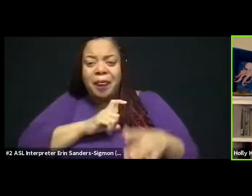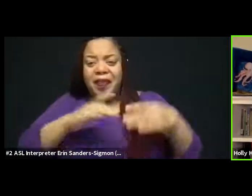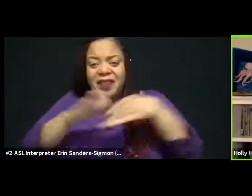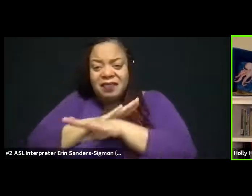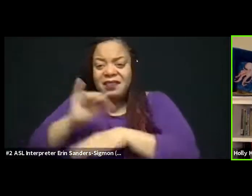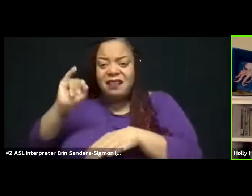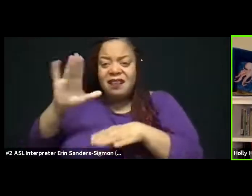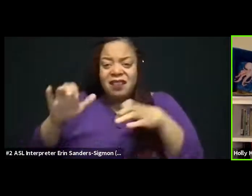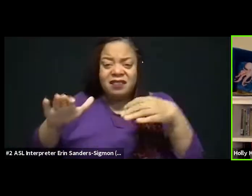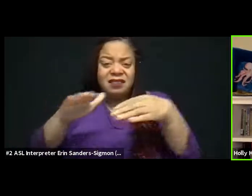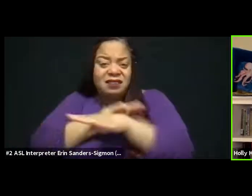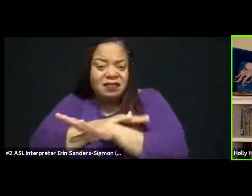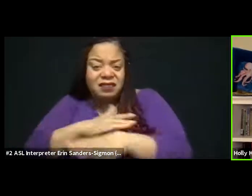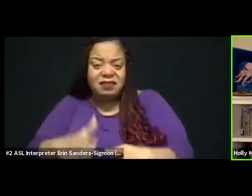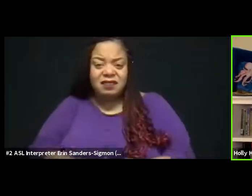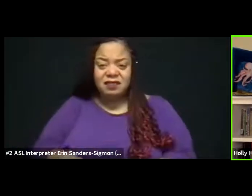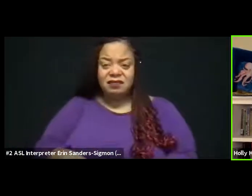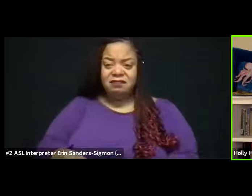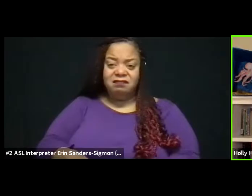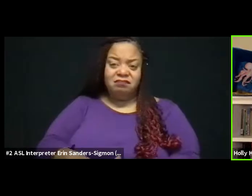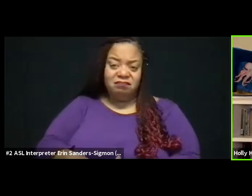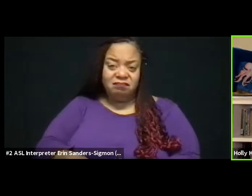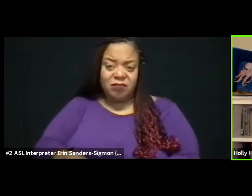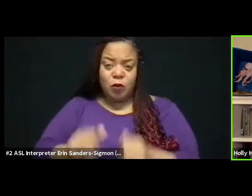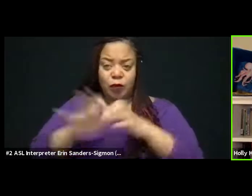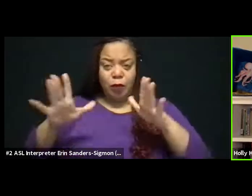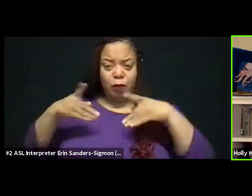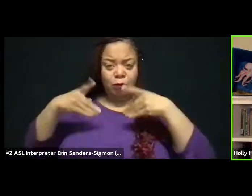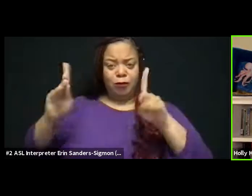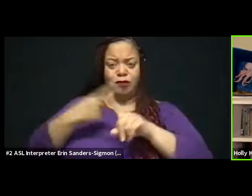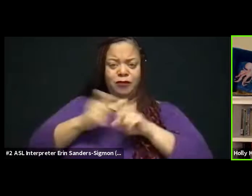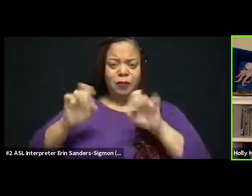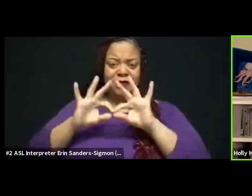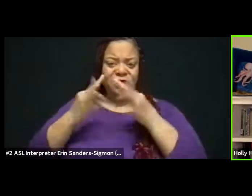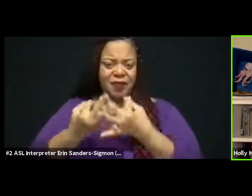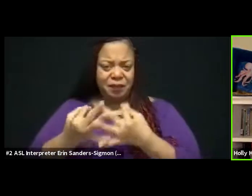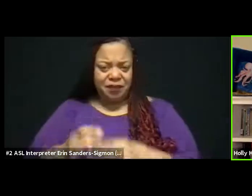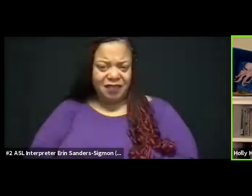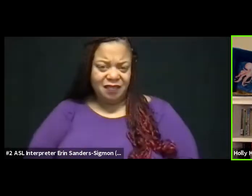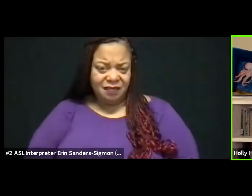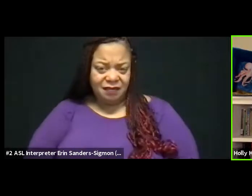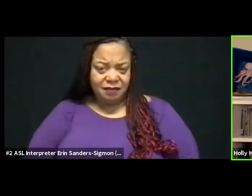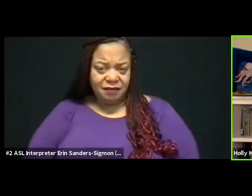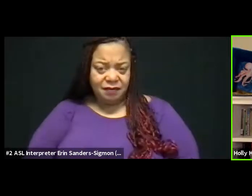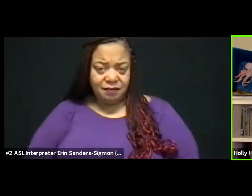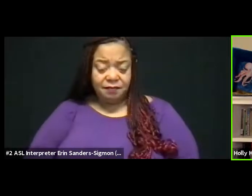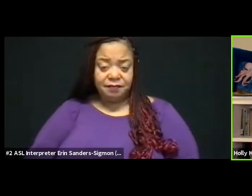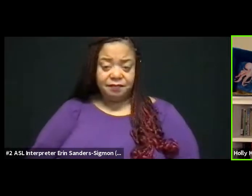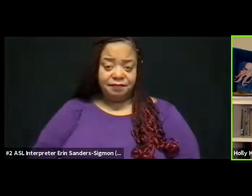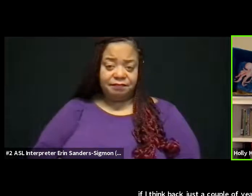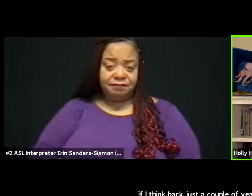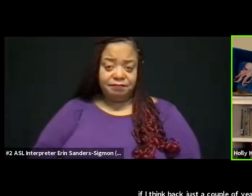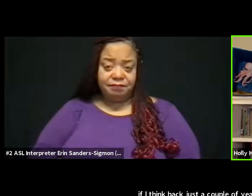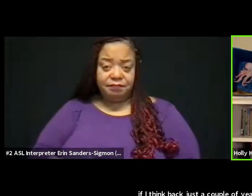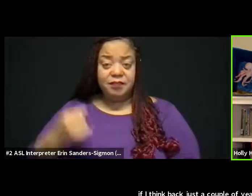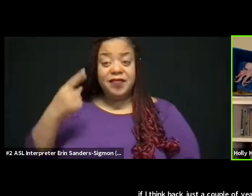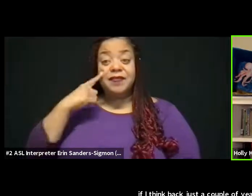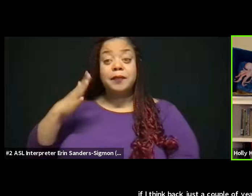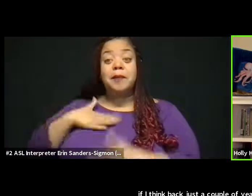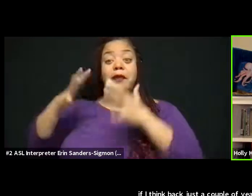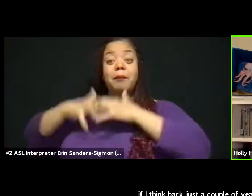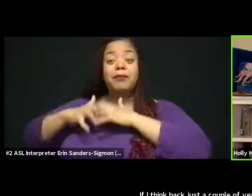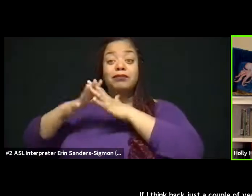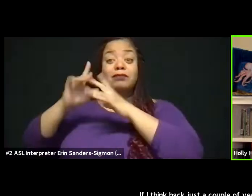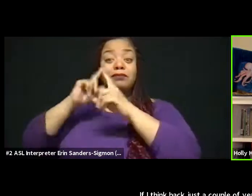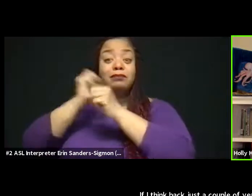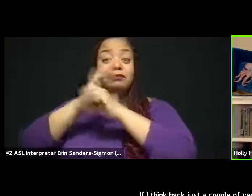of education go beyond the classroom for me, but also brings them back into the classroom as we confront